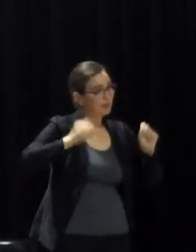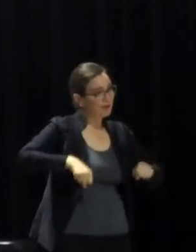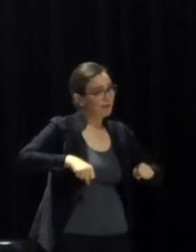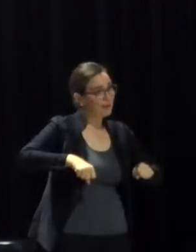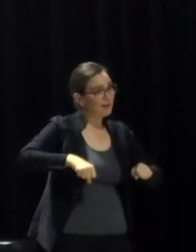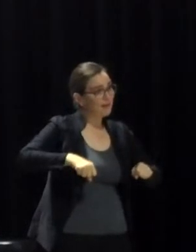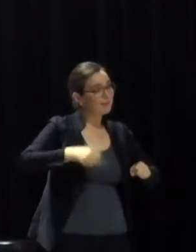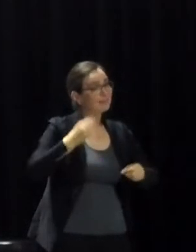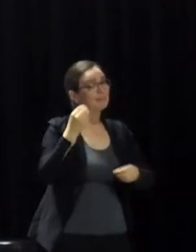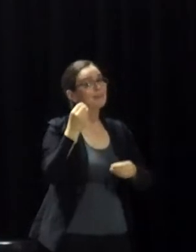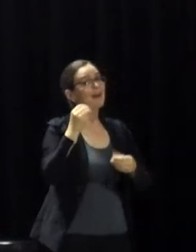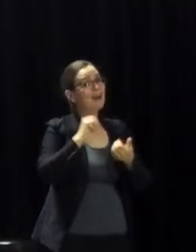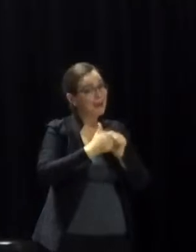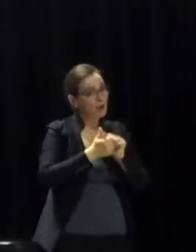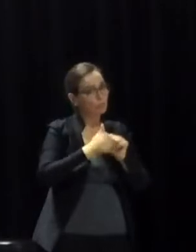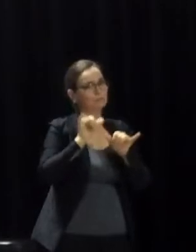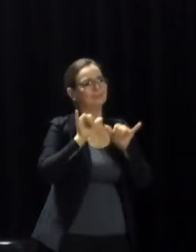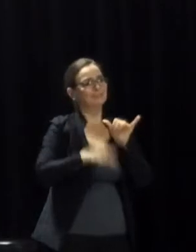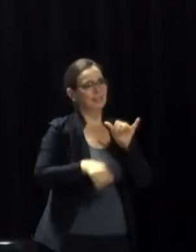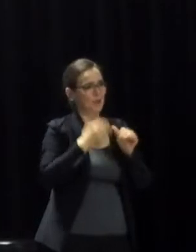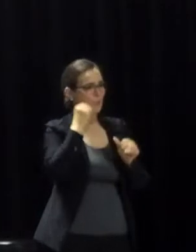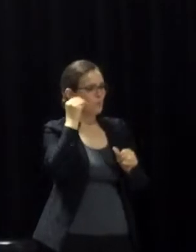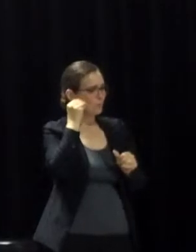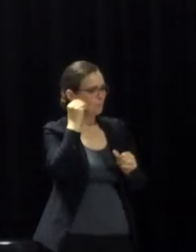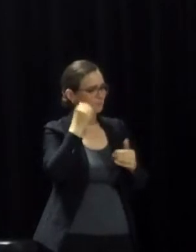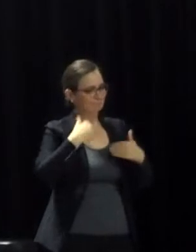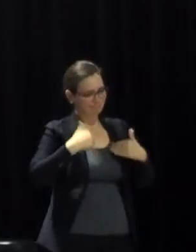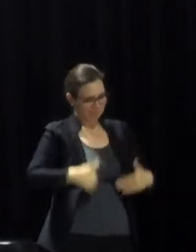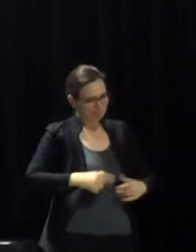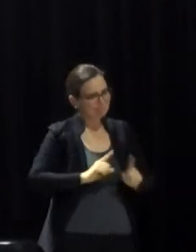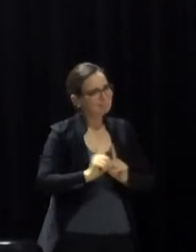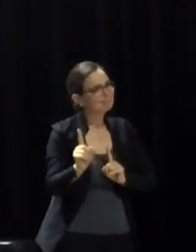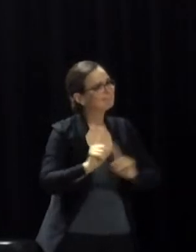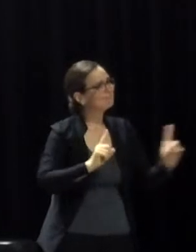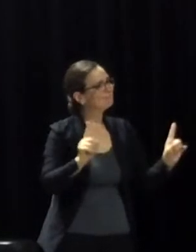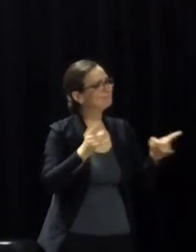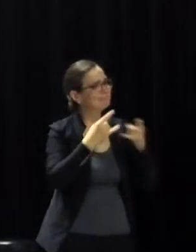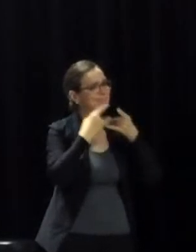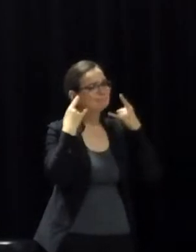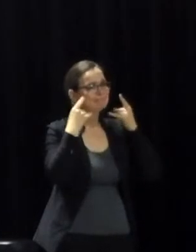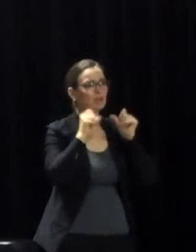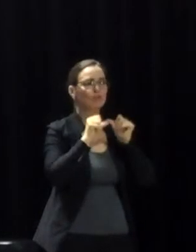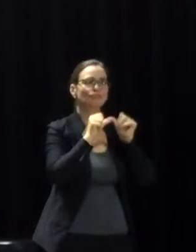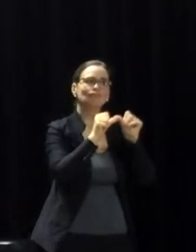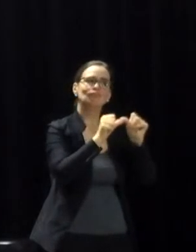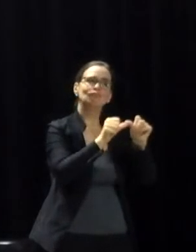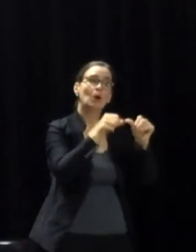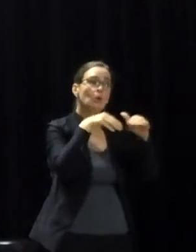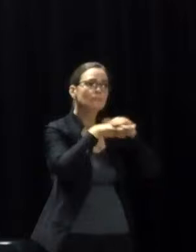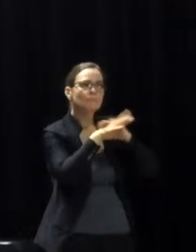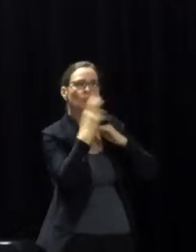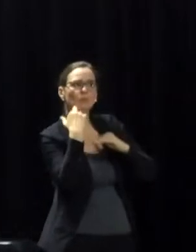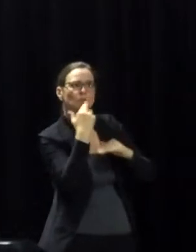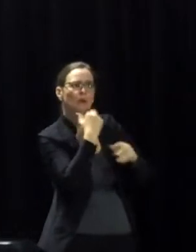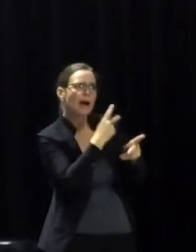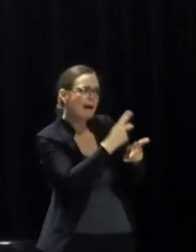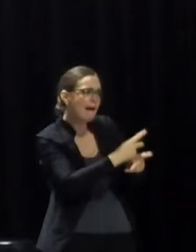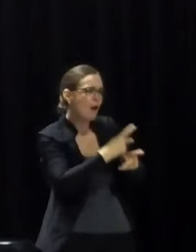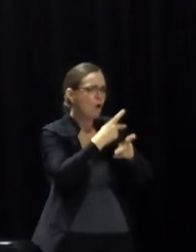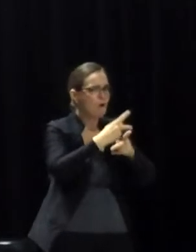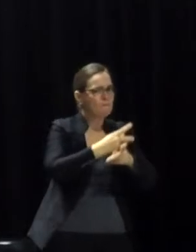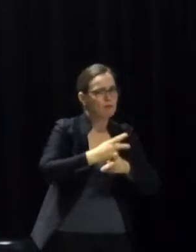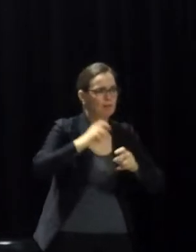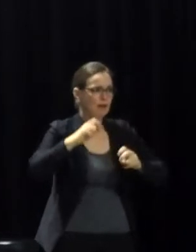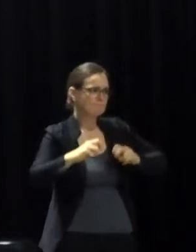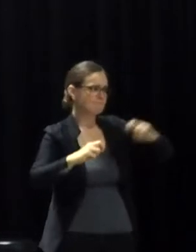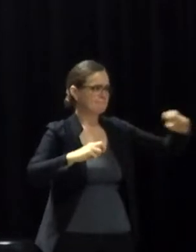you go, and how you socialize. And certainly the one thing that we all